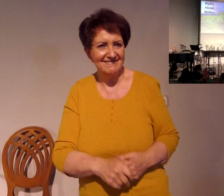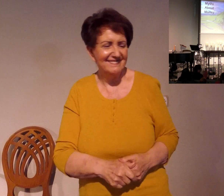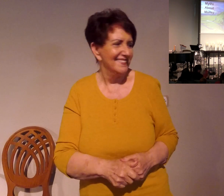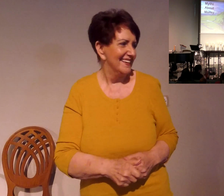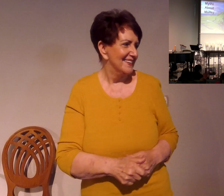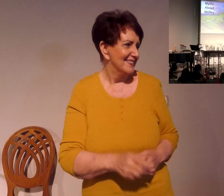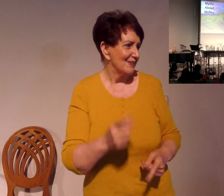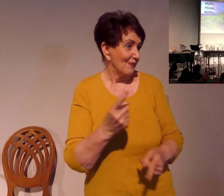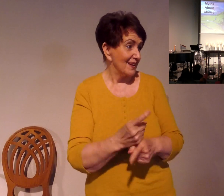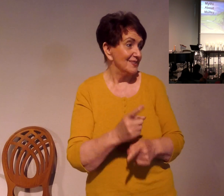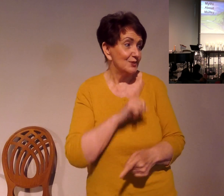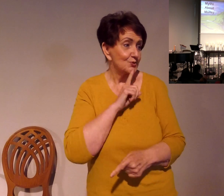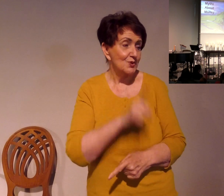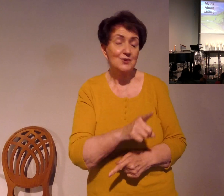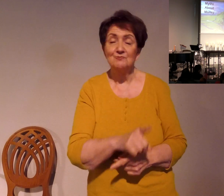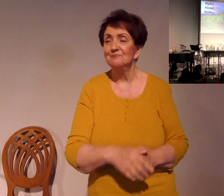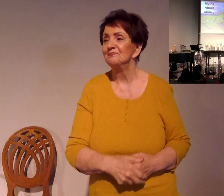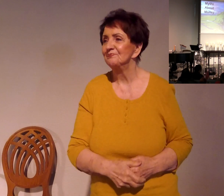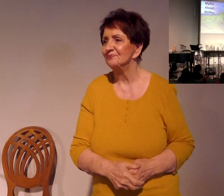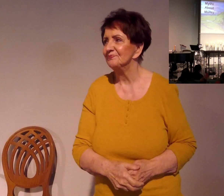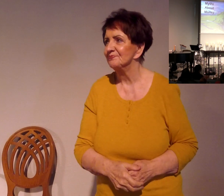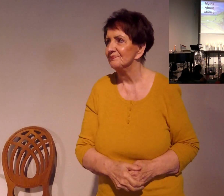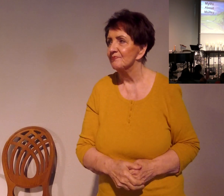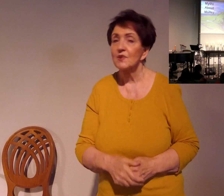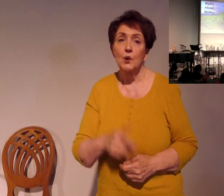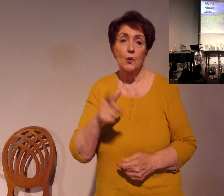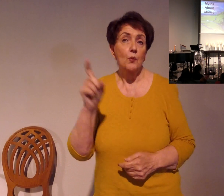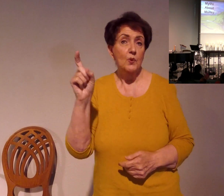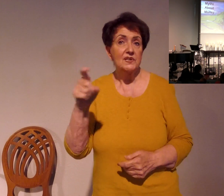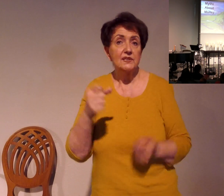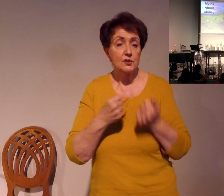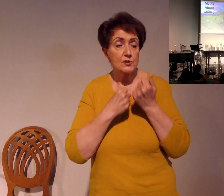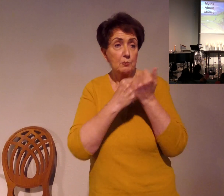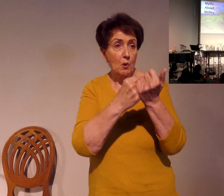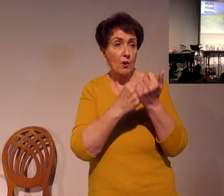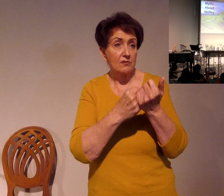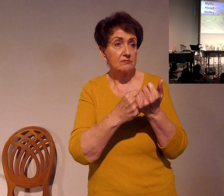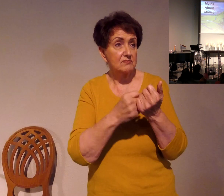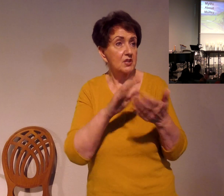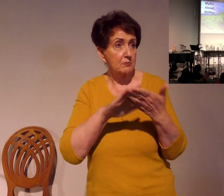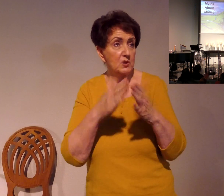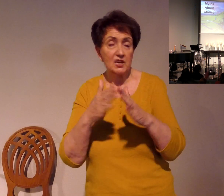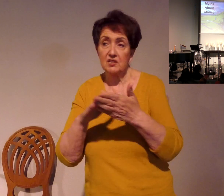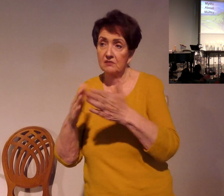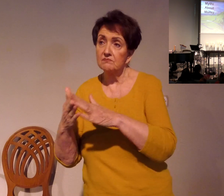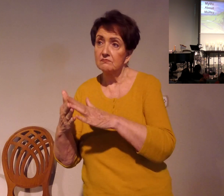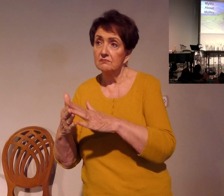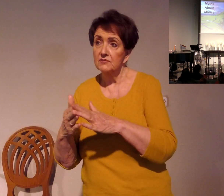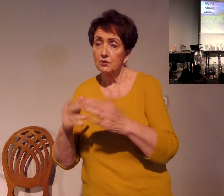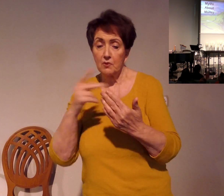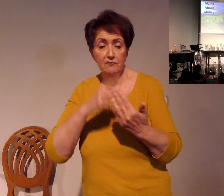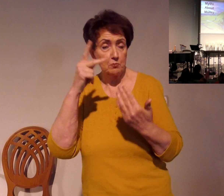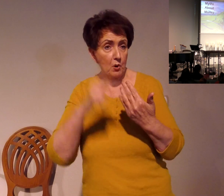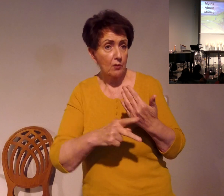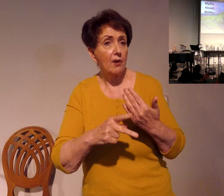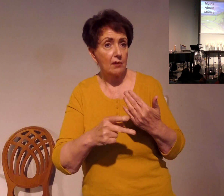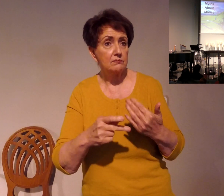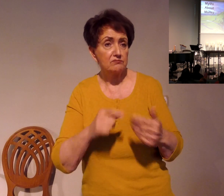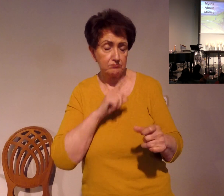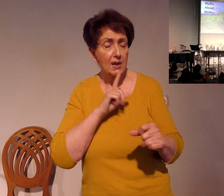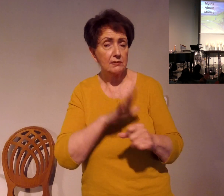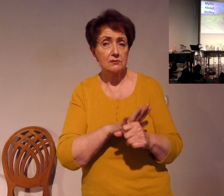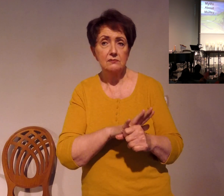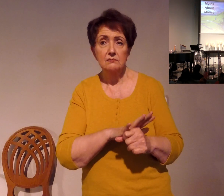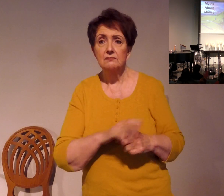Right? I mean, that's clear, right? Because we need to support ourselves as a community, so we have a pledge program so we can do that. So we